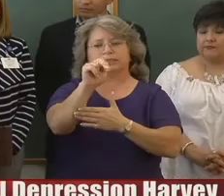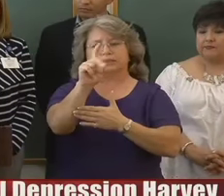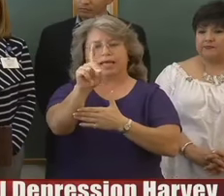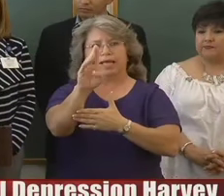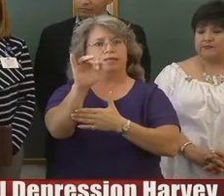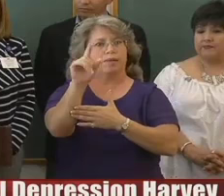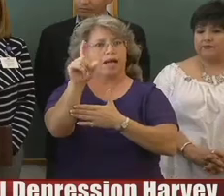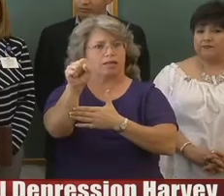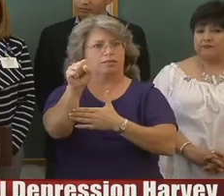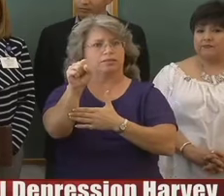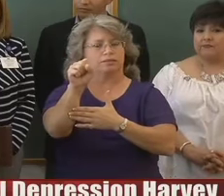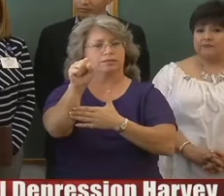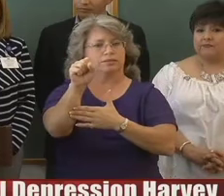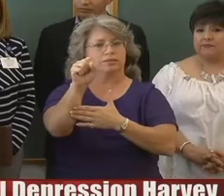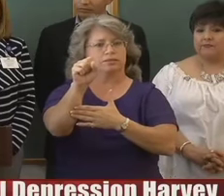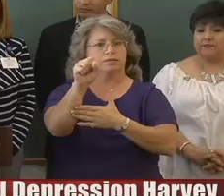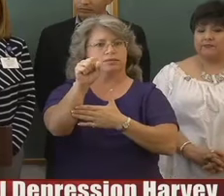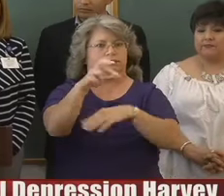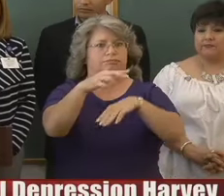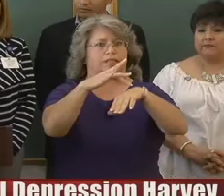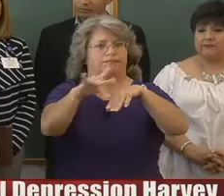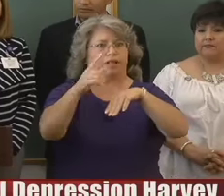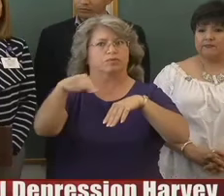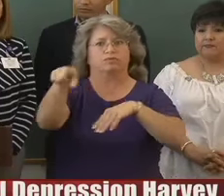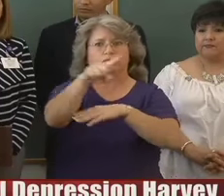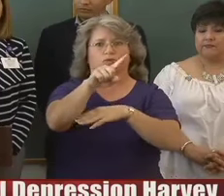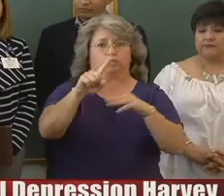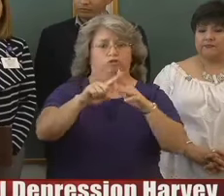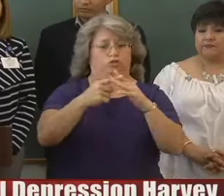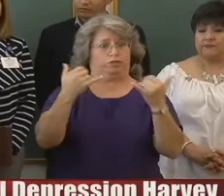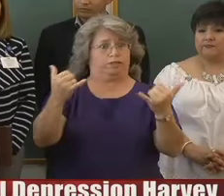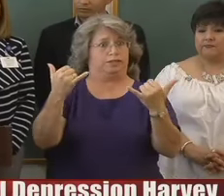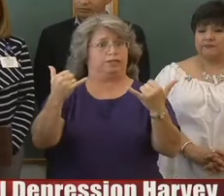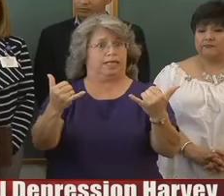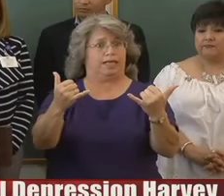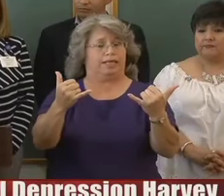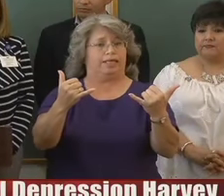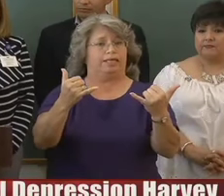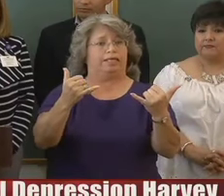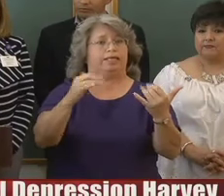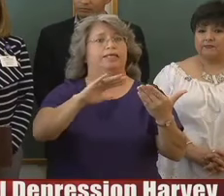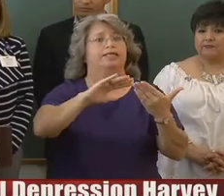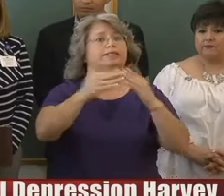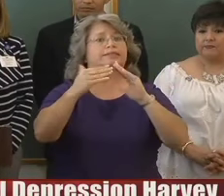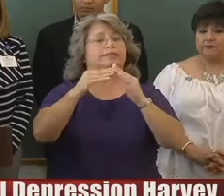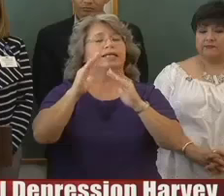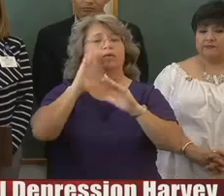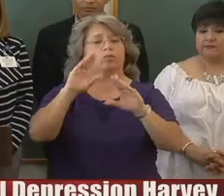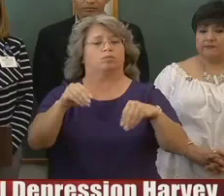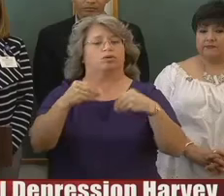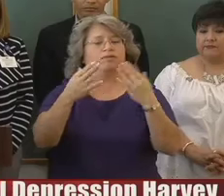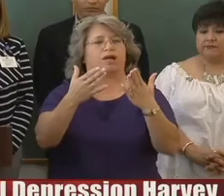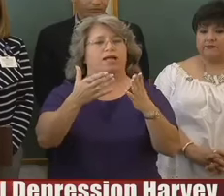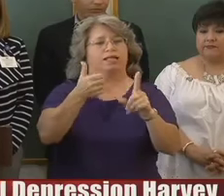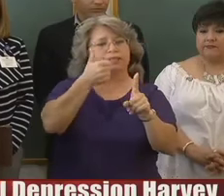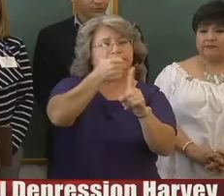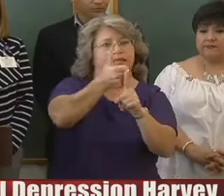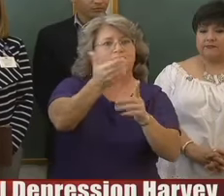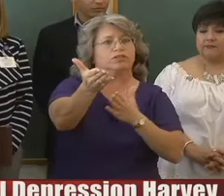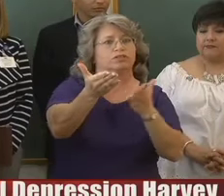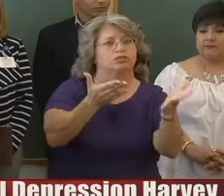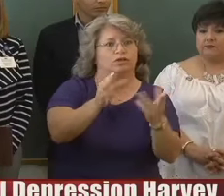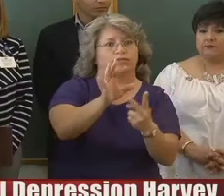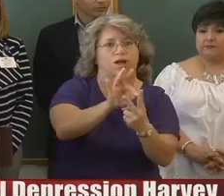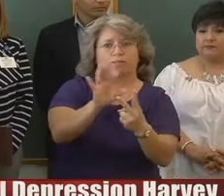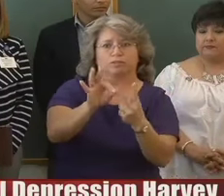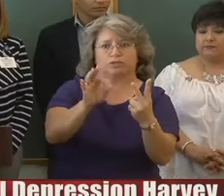available starting today. The city will be providing self-serve options for